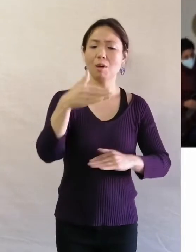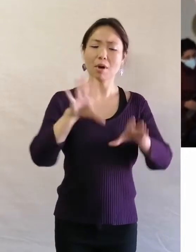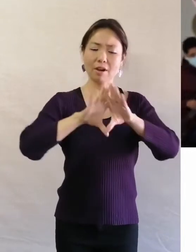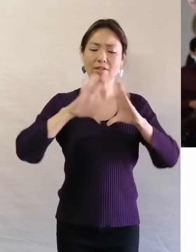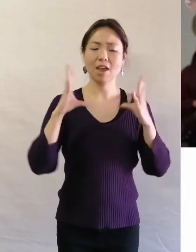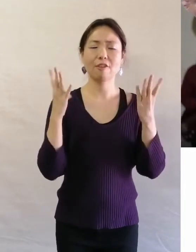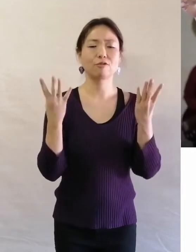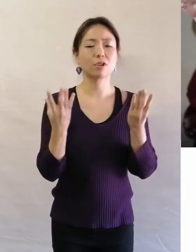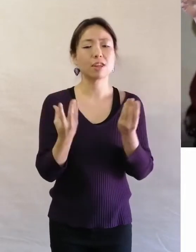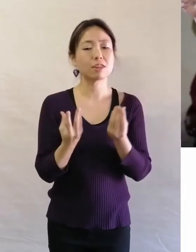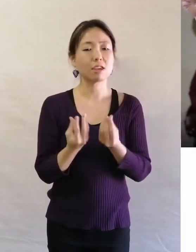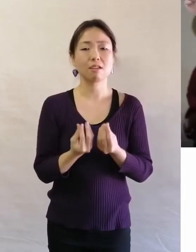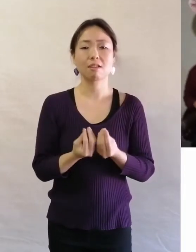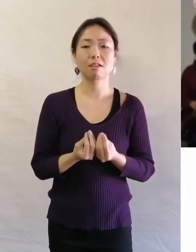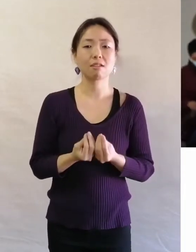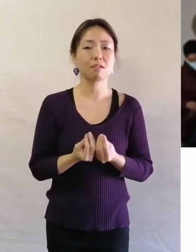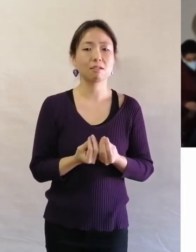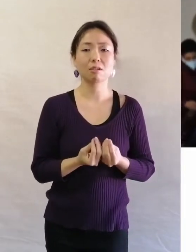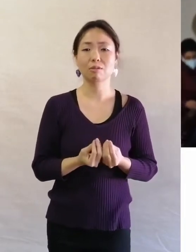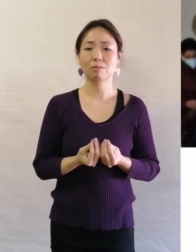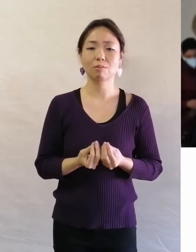name above everything.